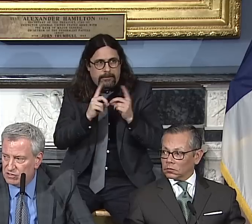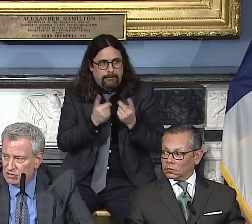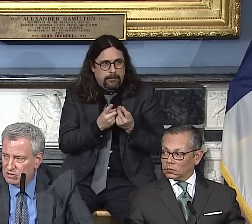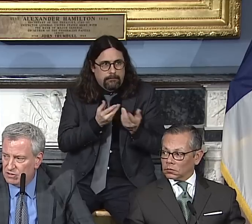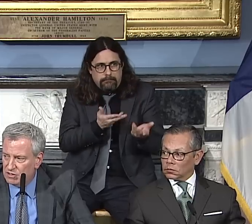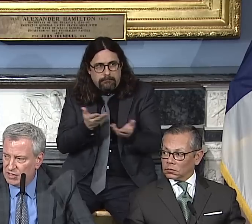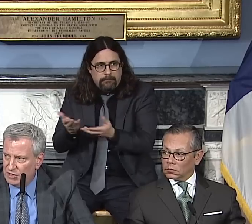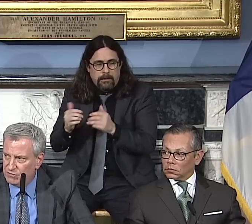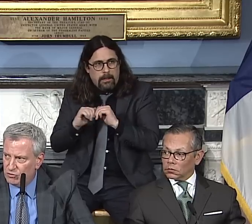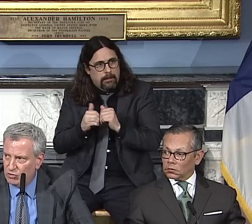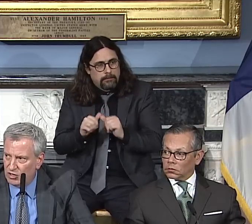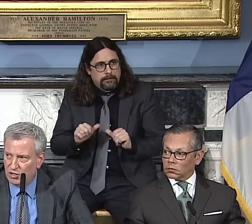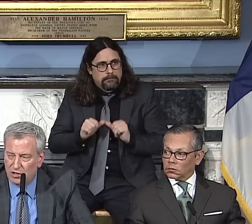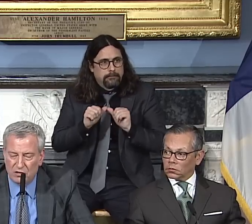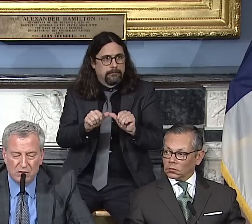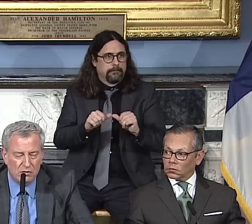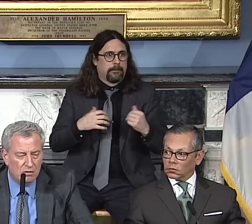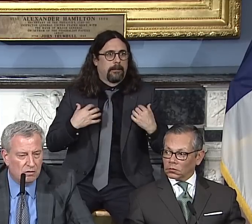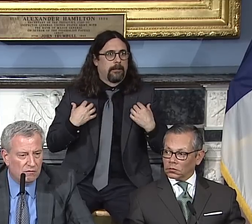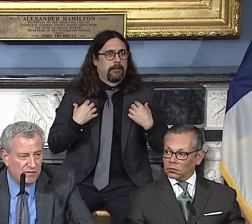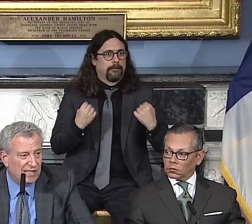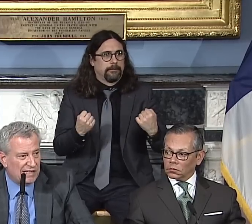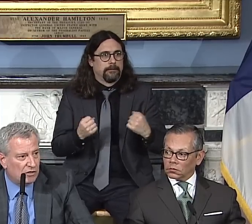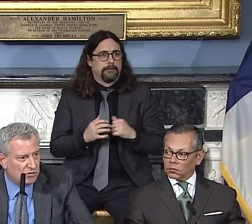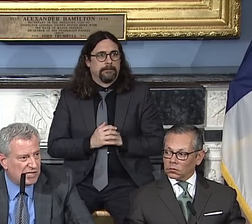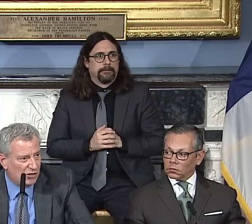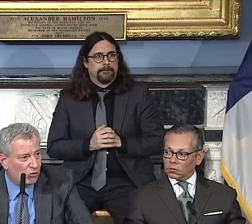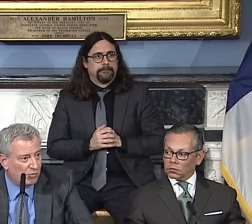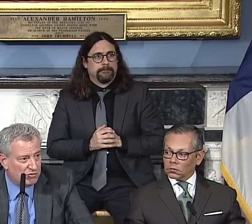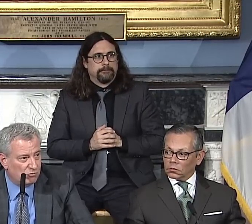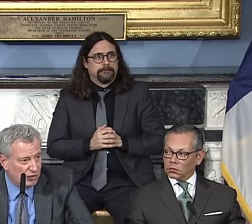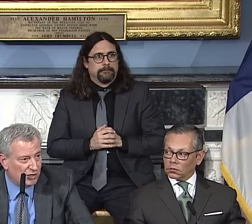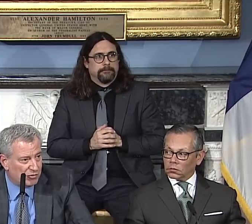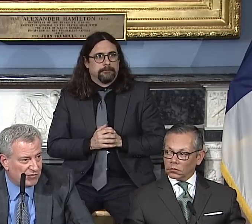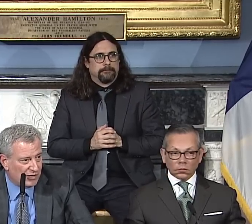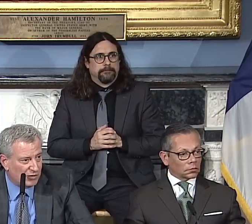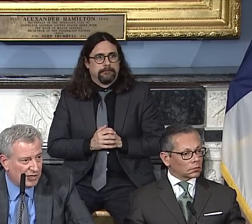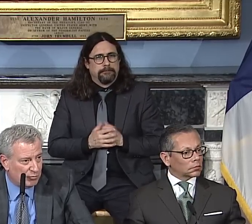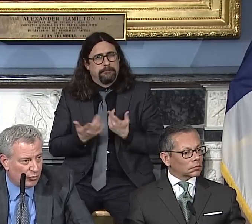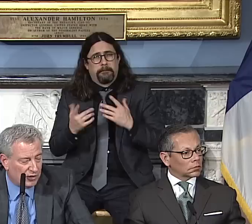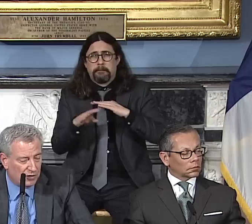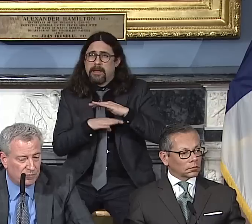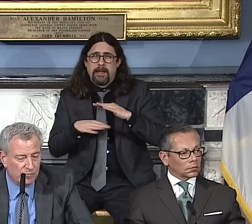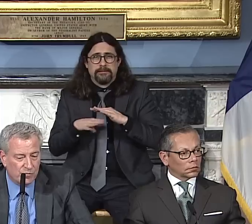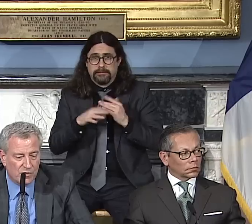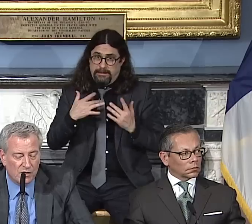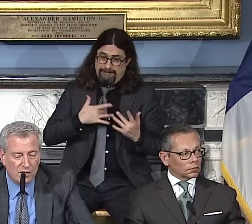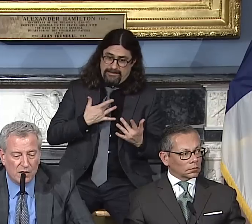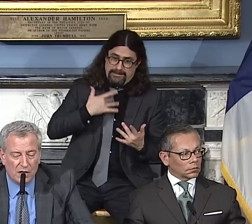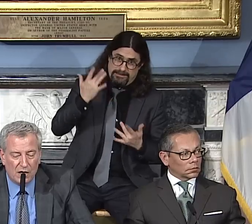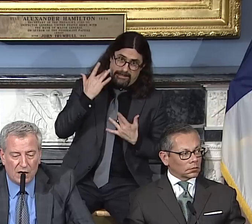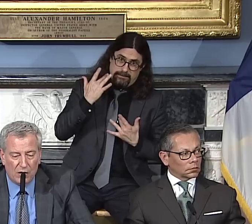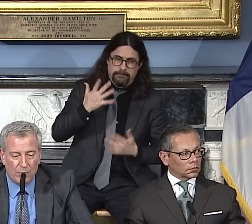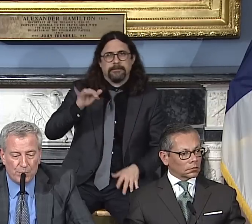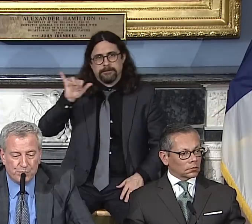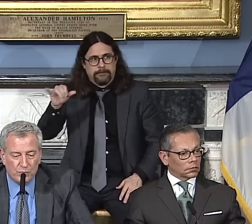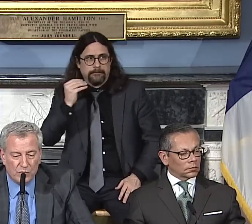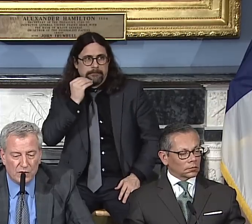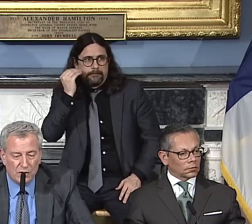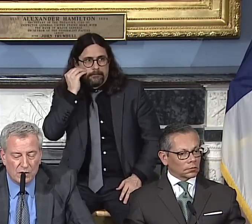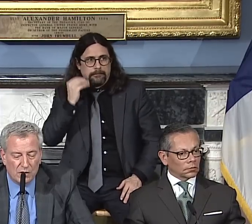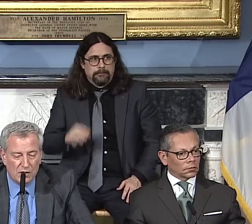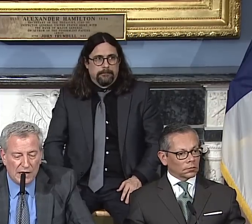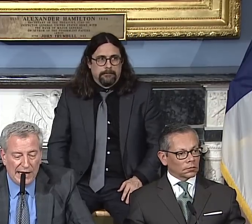which is if you are feeling ill, stay home. That's really profoundly important.